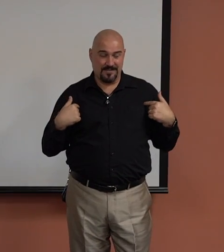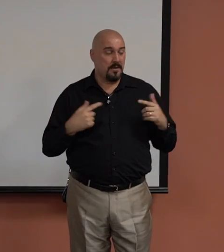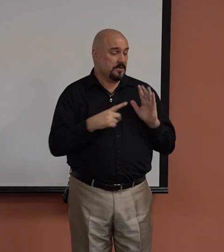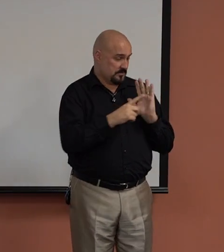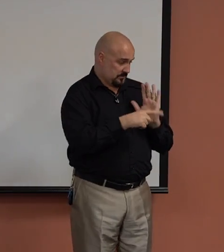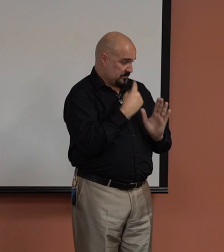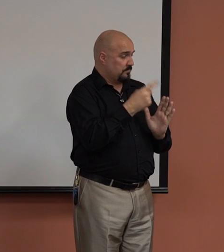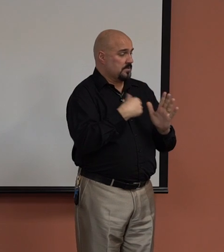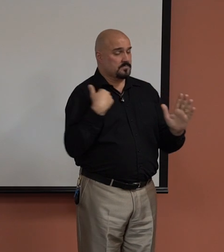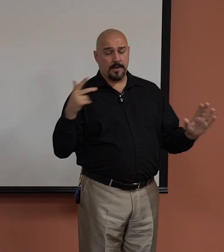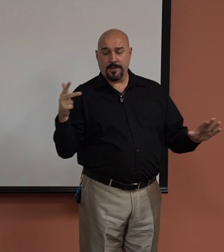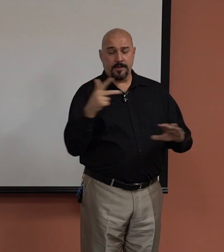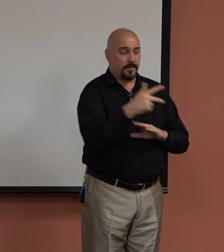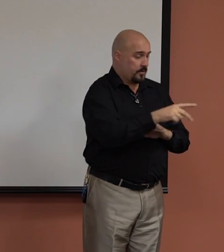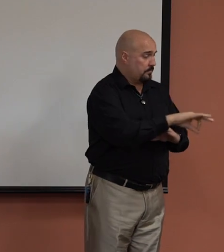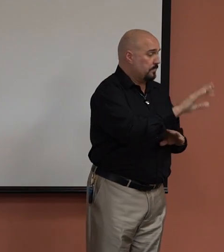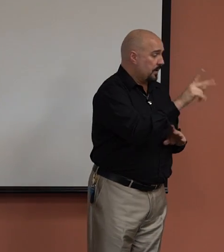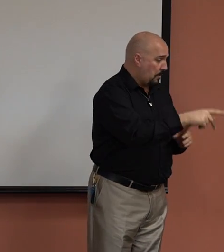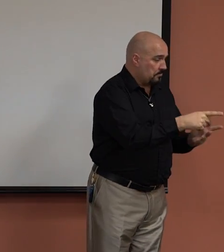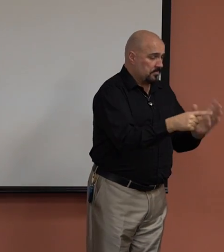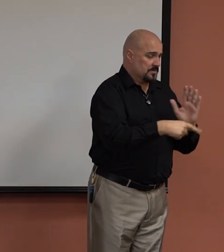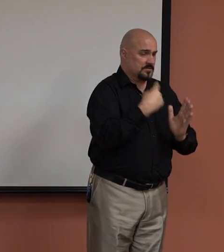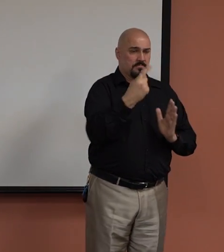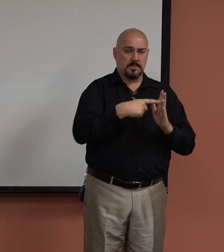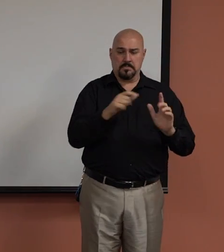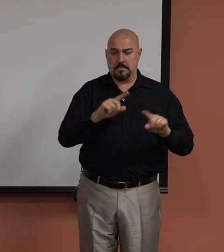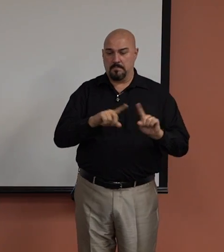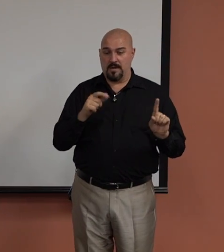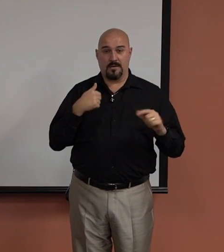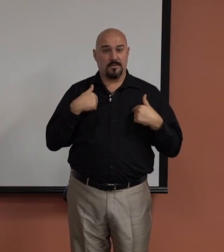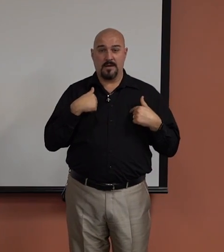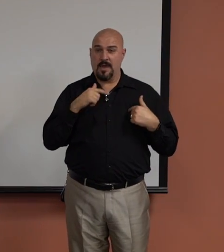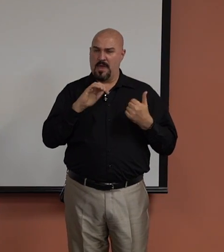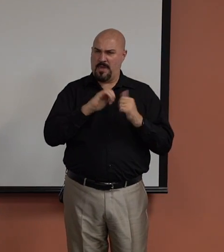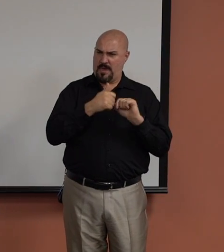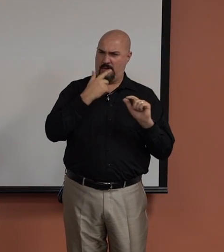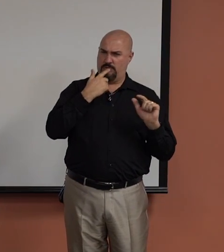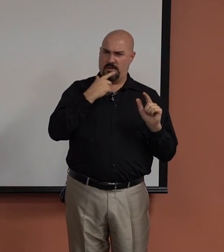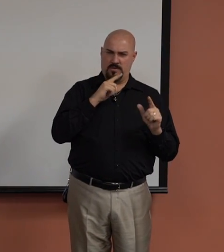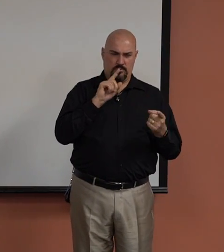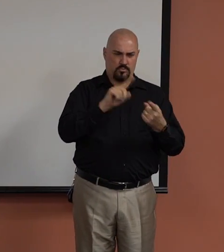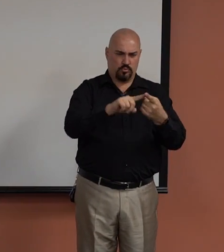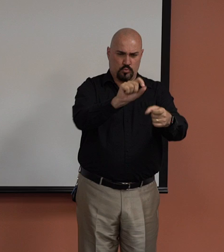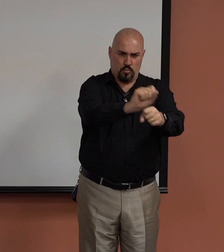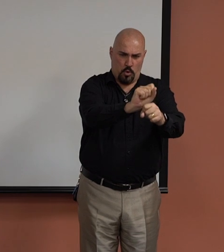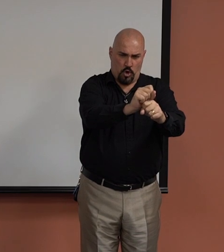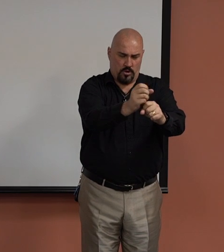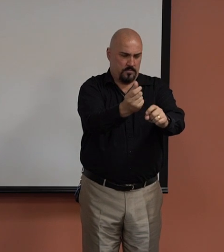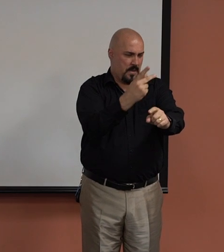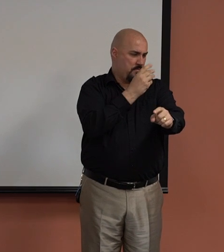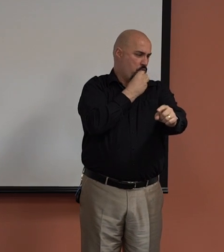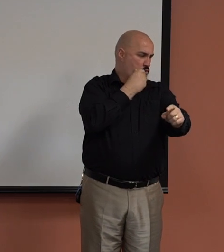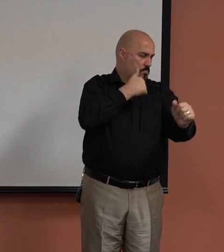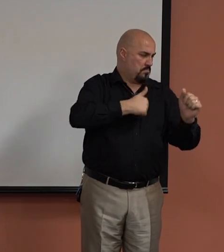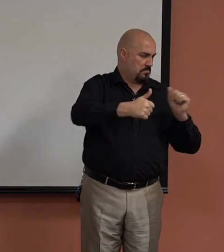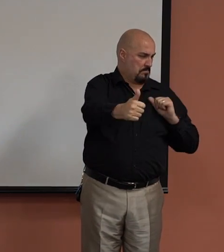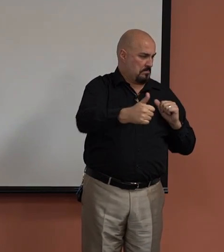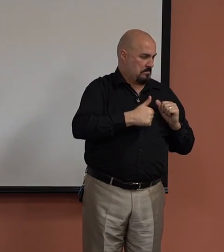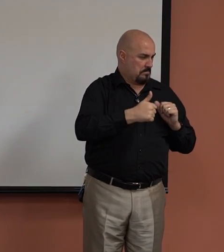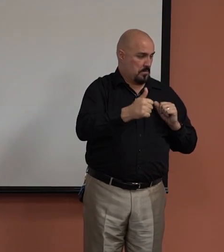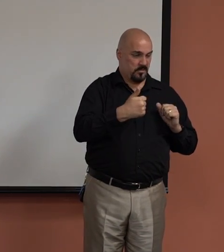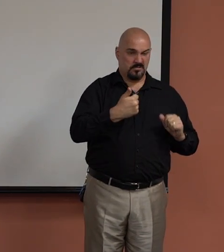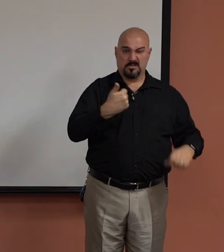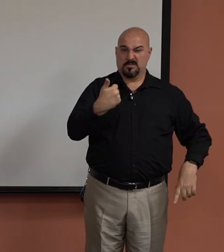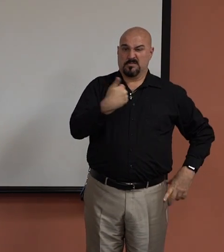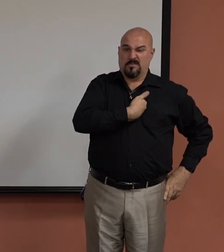was my responsibility to get myself to and from work. And that was a great life lesson. And it was later